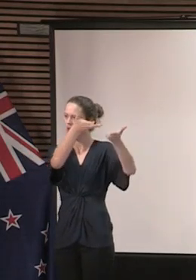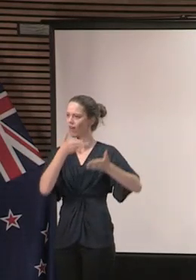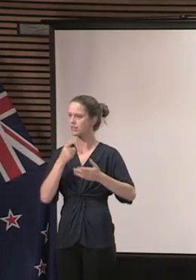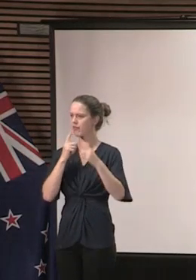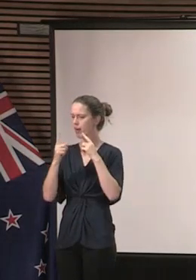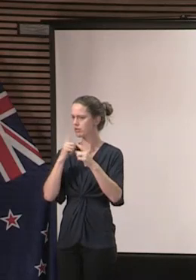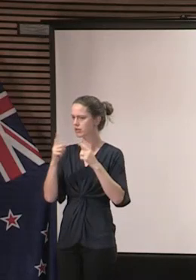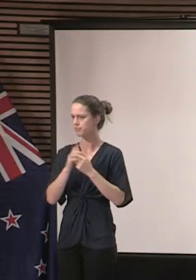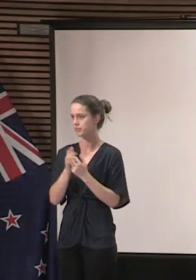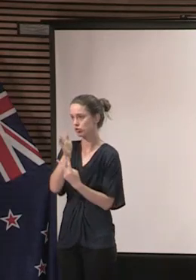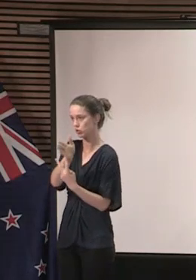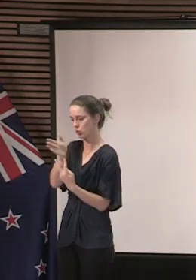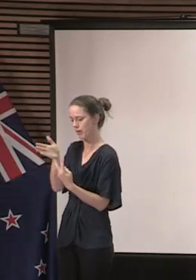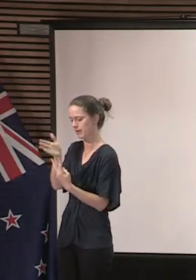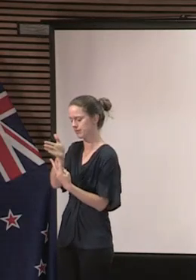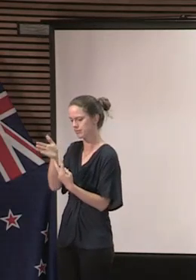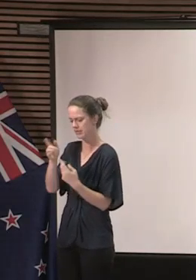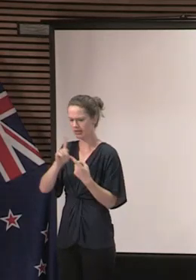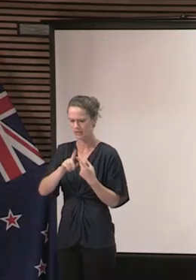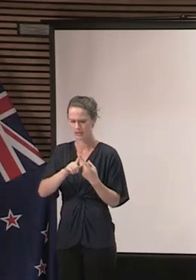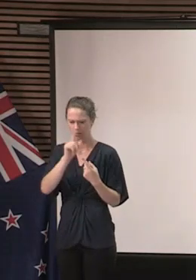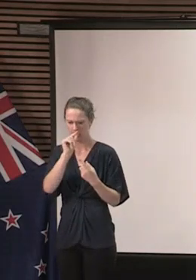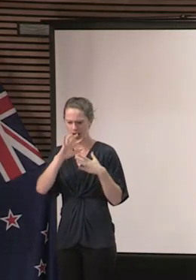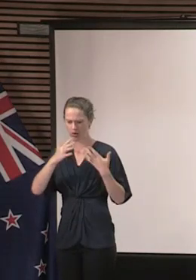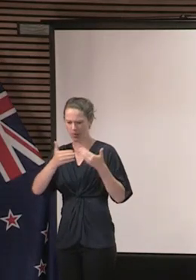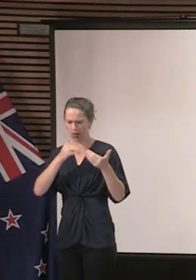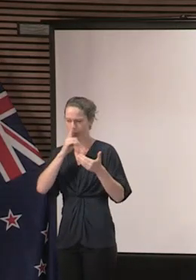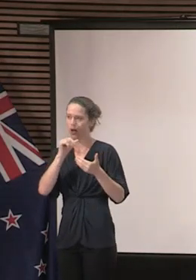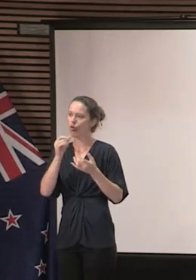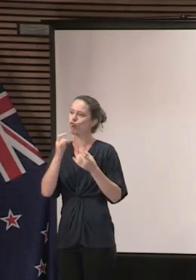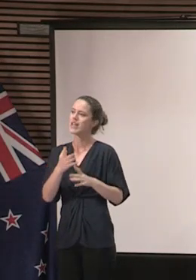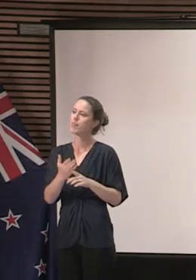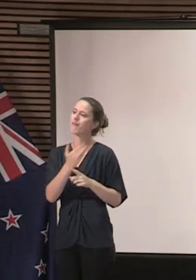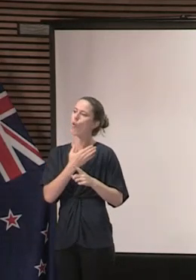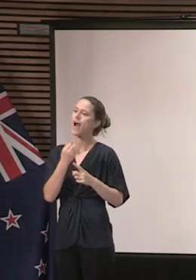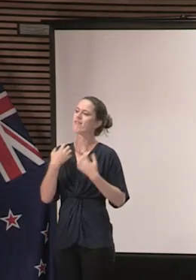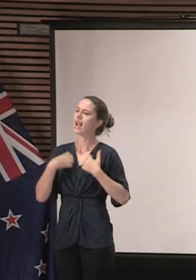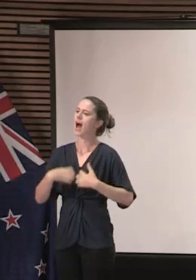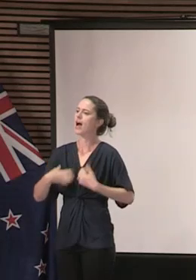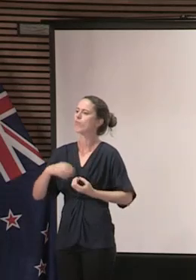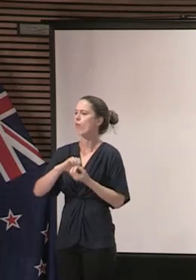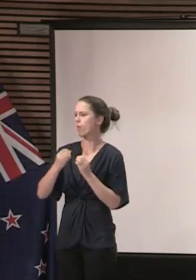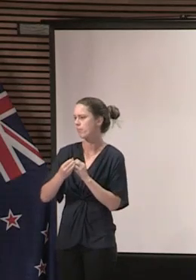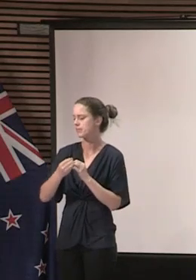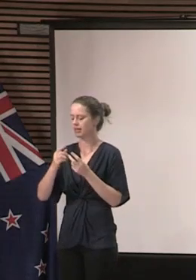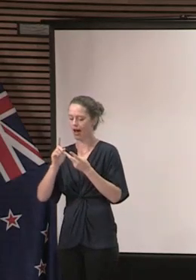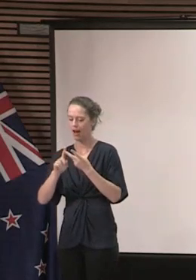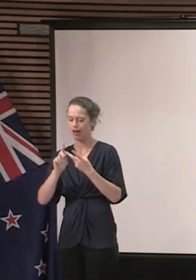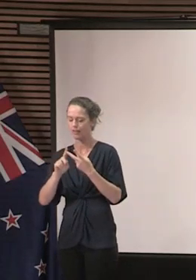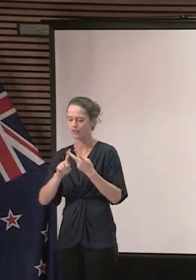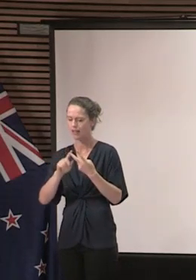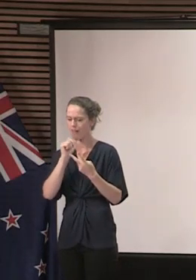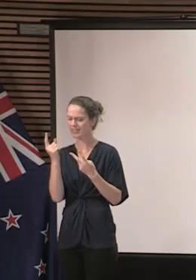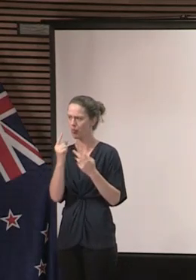are there. So there are two things, yes, how we might manage people with pre-existing respiratory conditions, and also if people